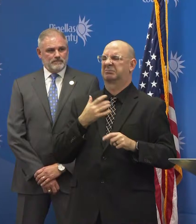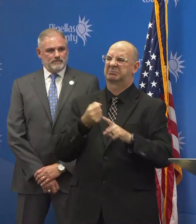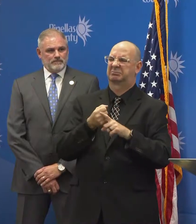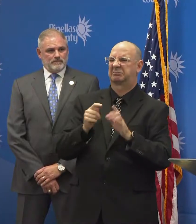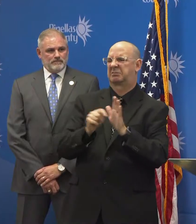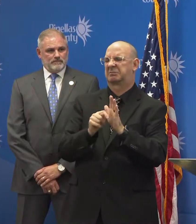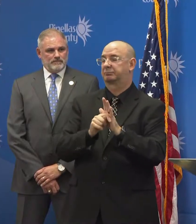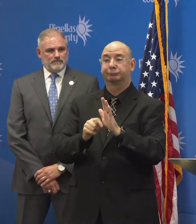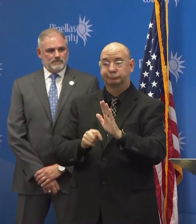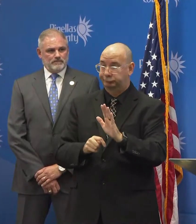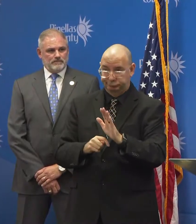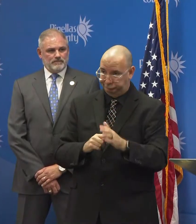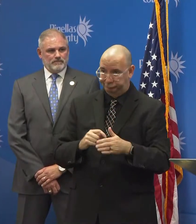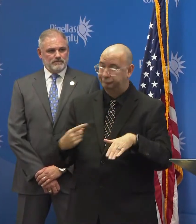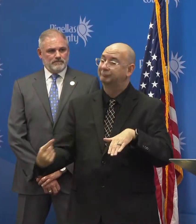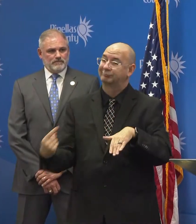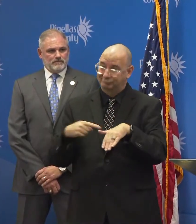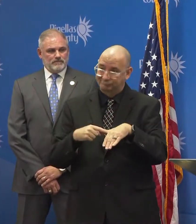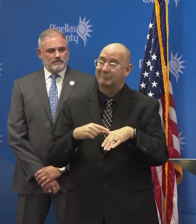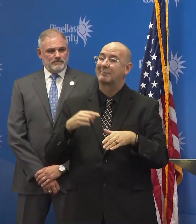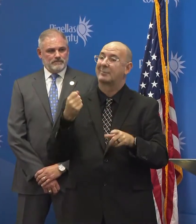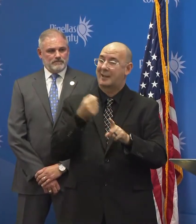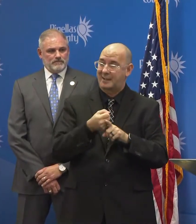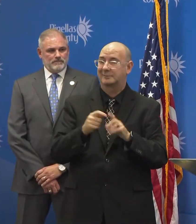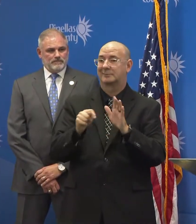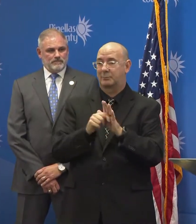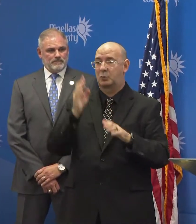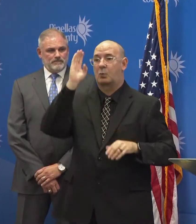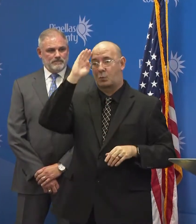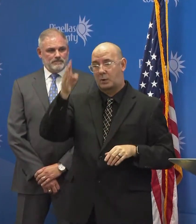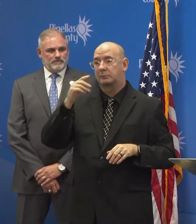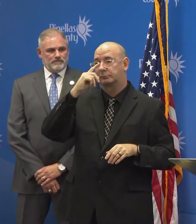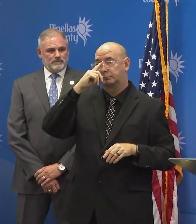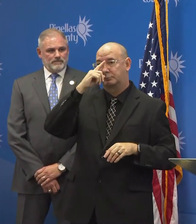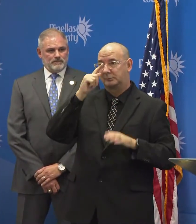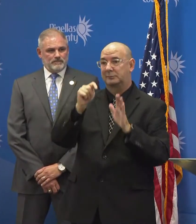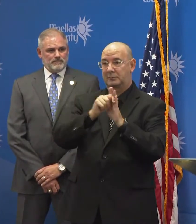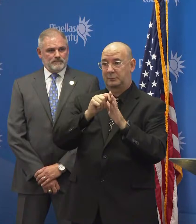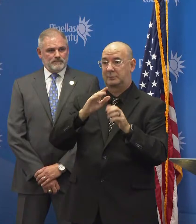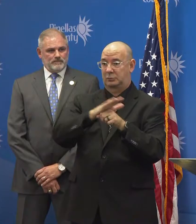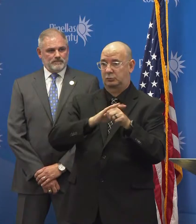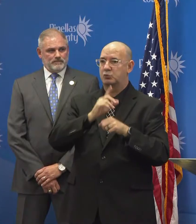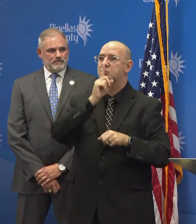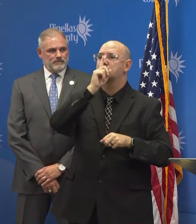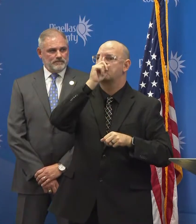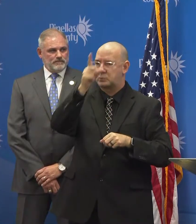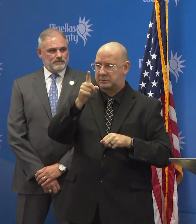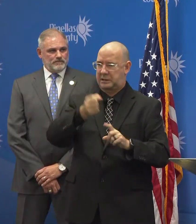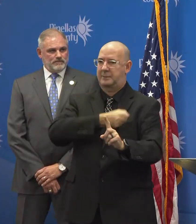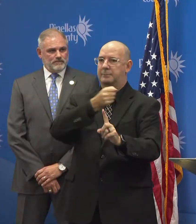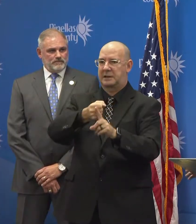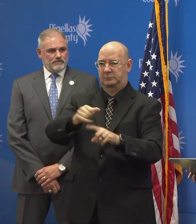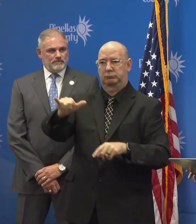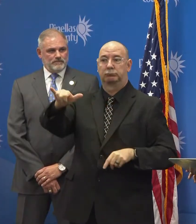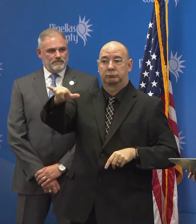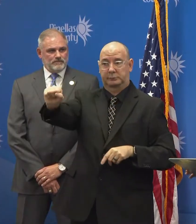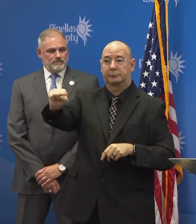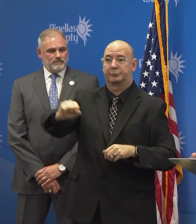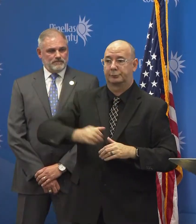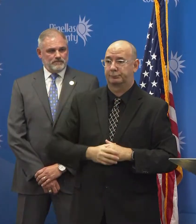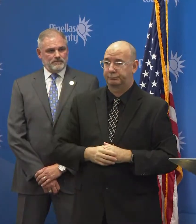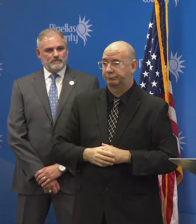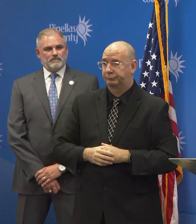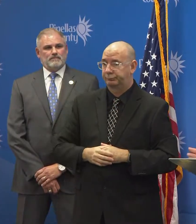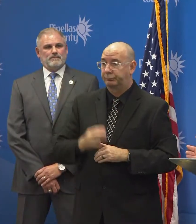prospect of having a hurricane come on shore in the Tampa Bay area is real. The prospect of, even if it's off the coast,